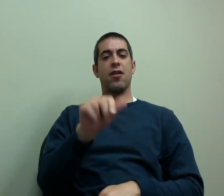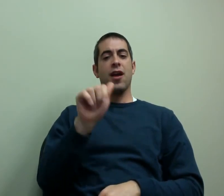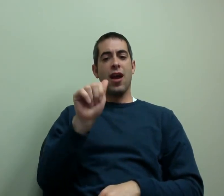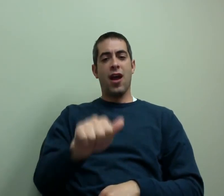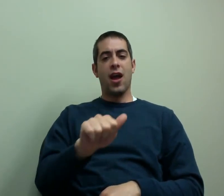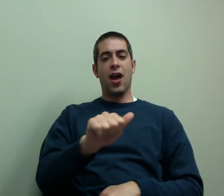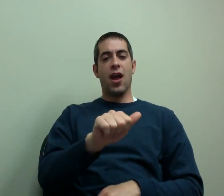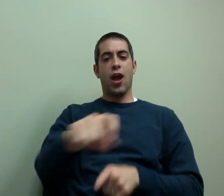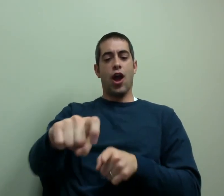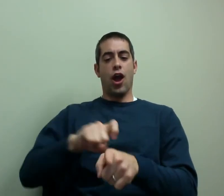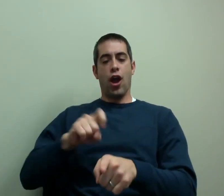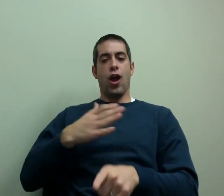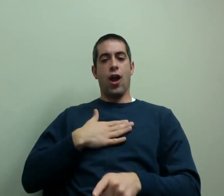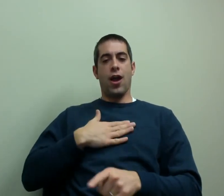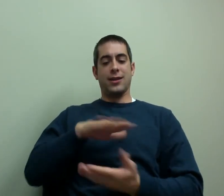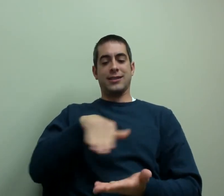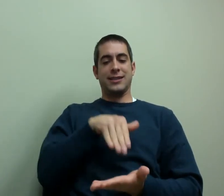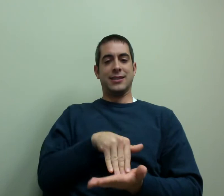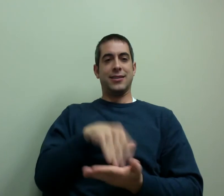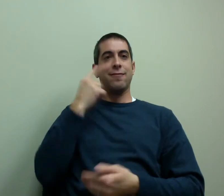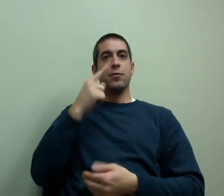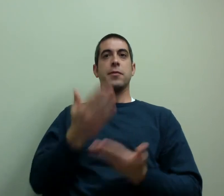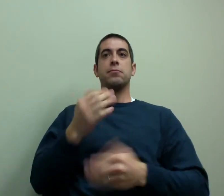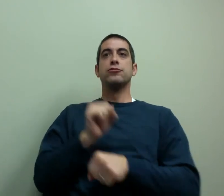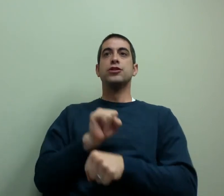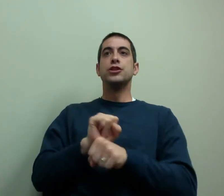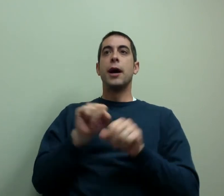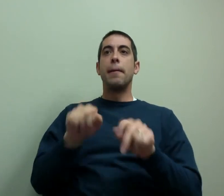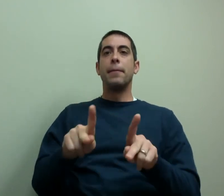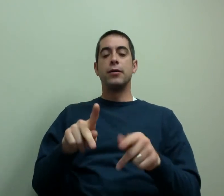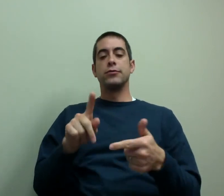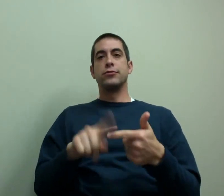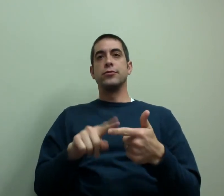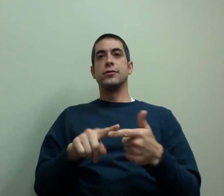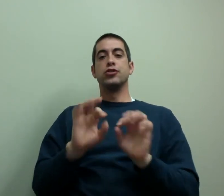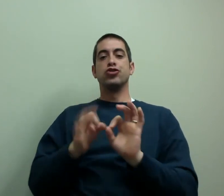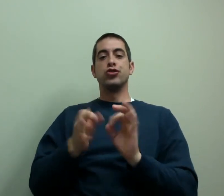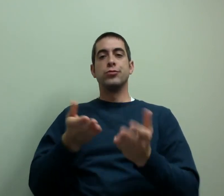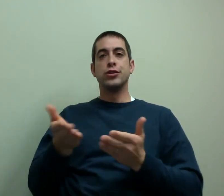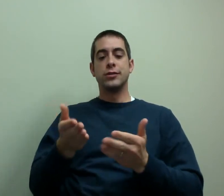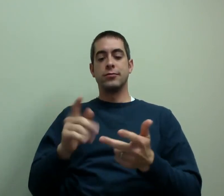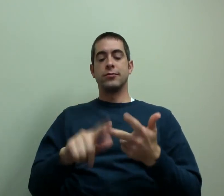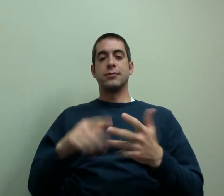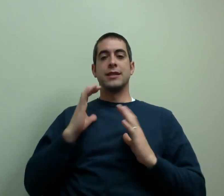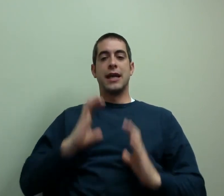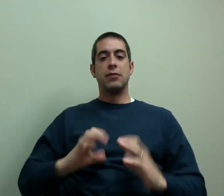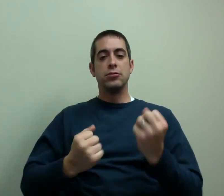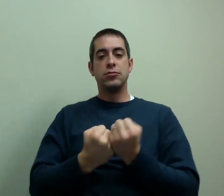center for further information on job opportunities, interpreting services, customer support, or general